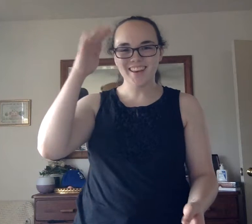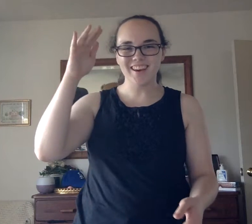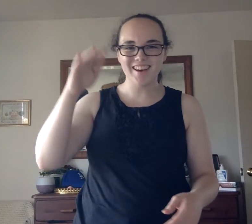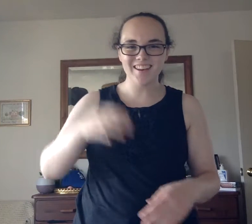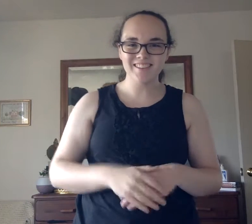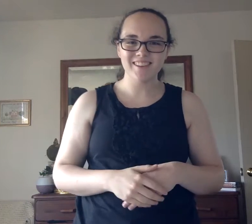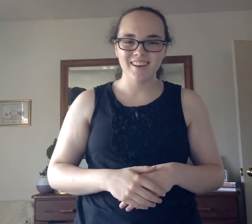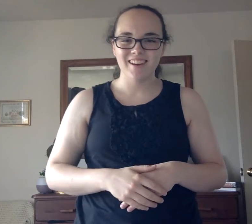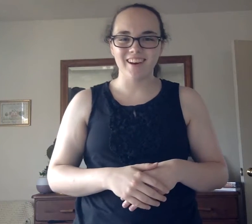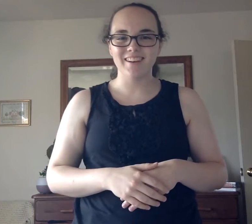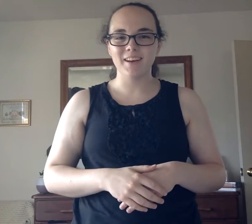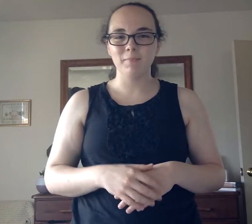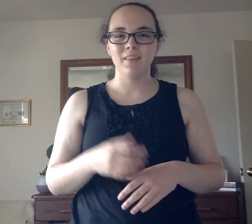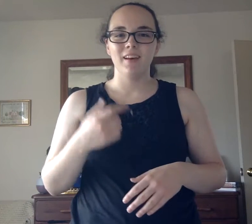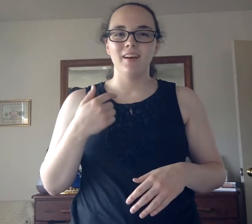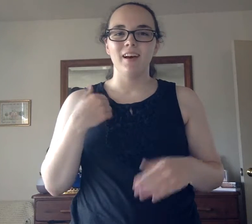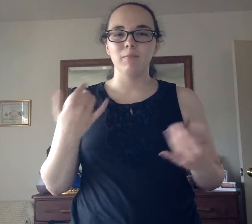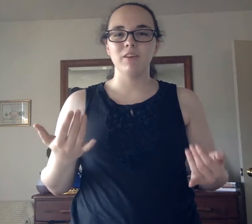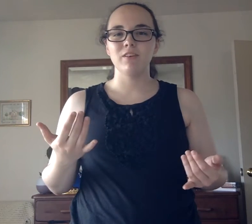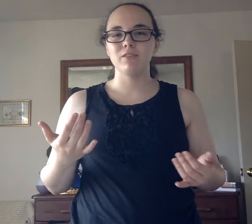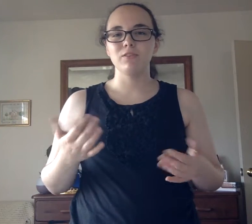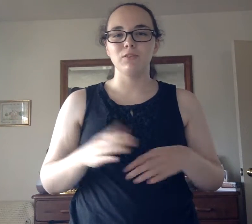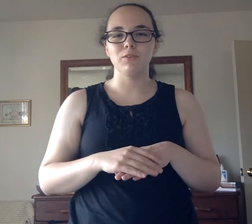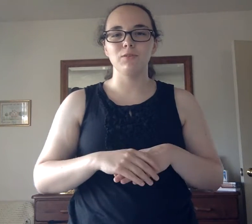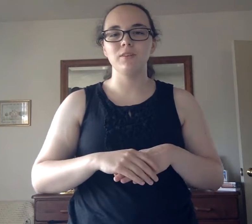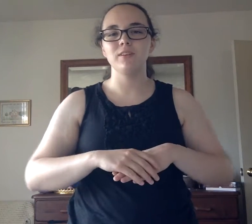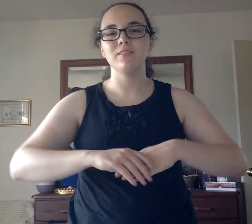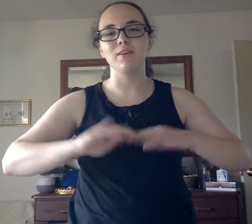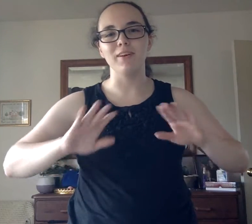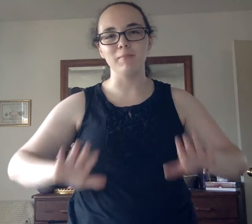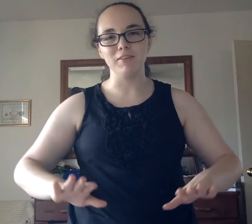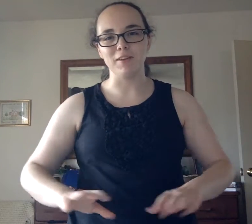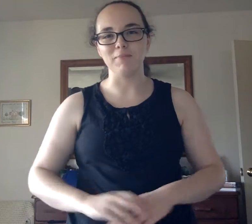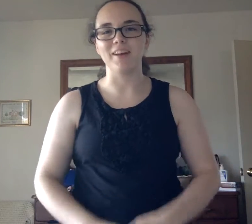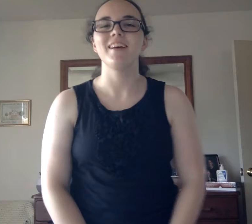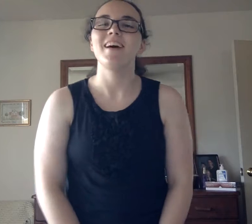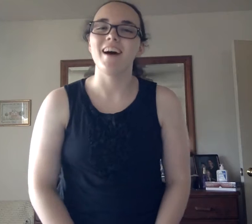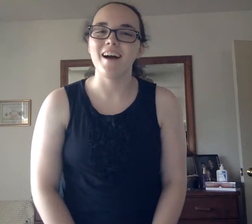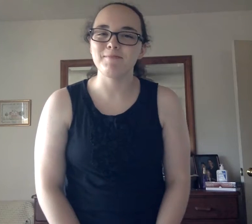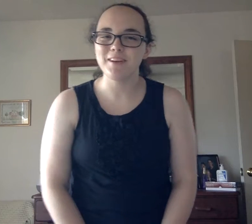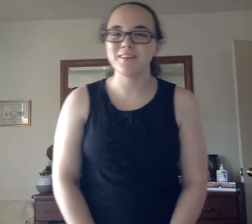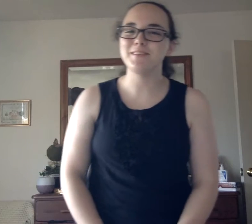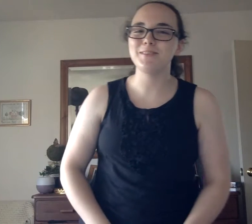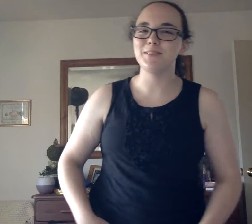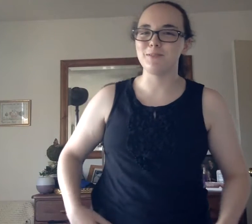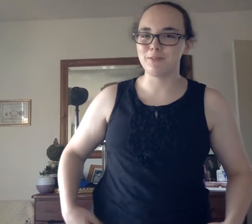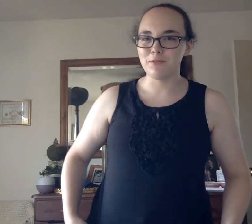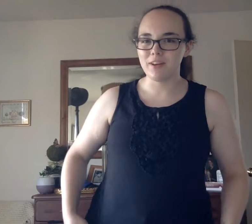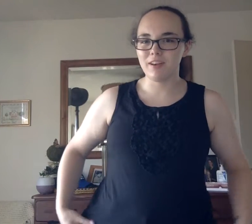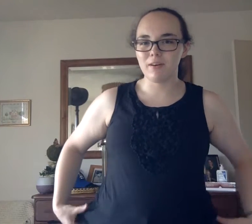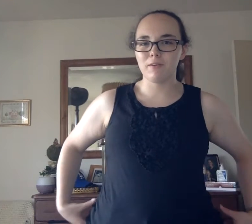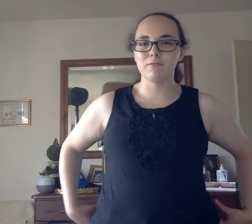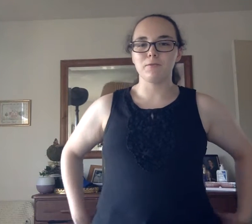Hey guys, I'm here to do, sorry, I'm going to stop that. I'm here to do the review video